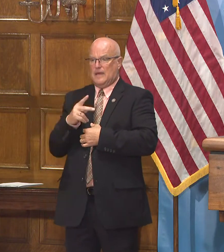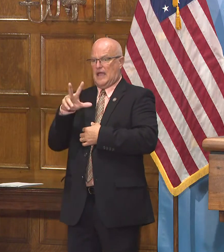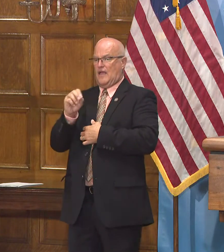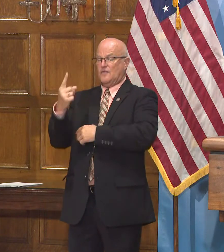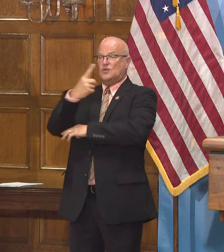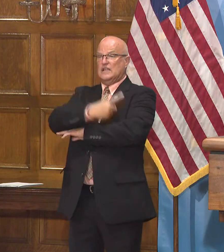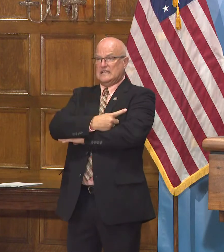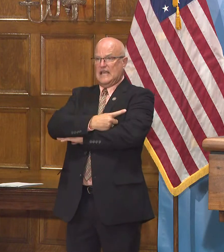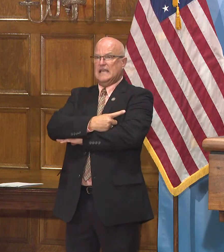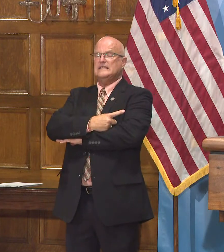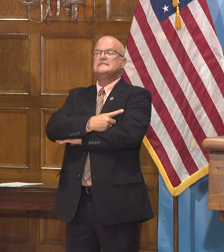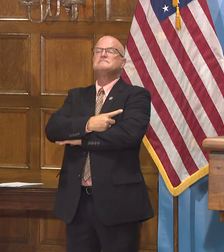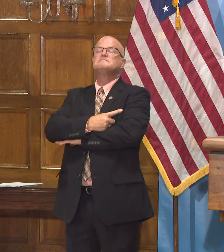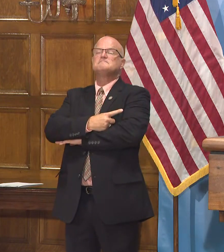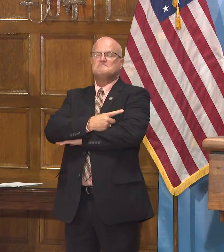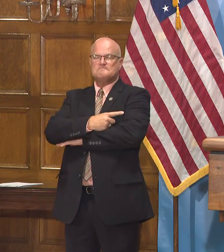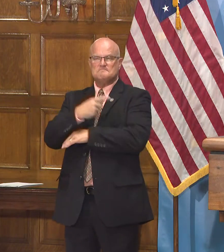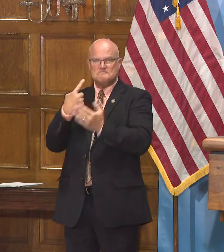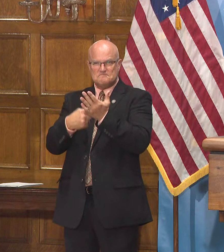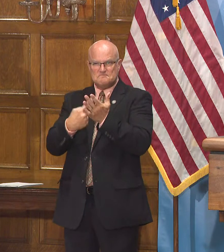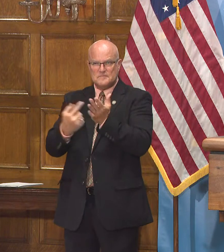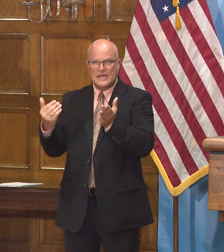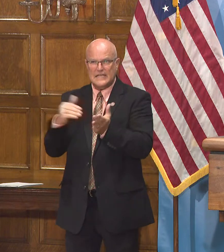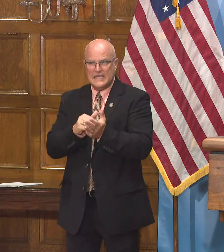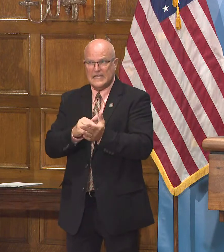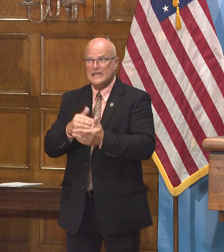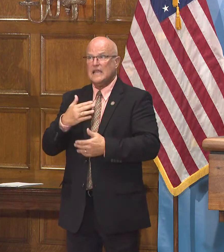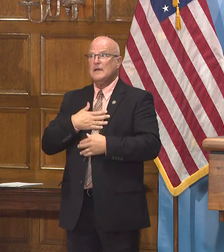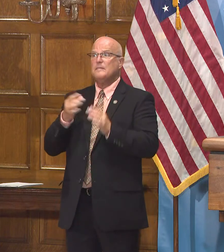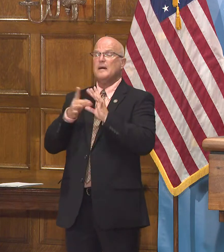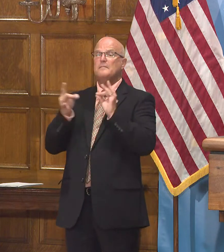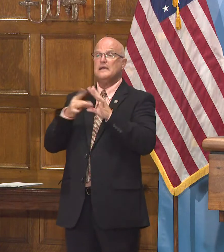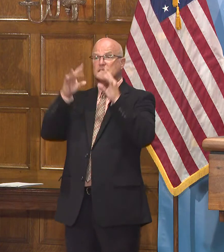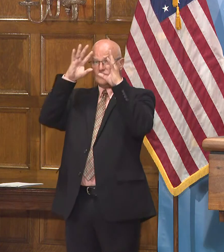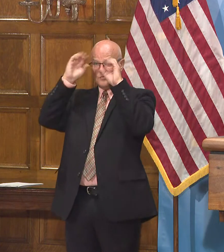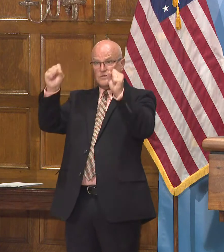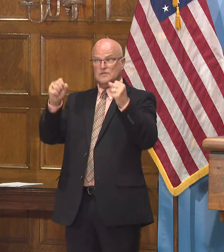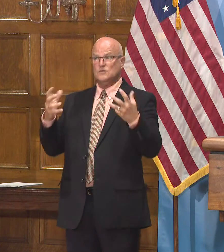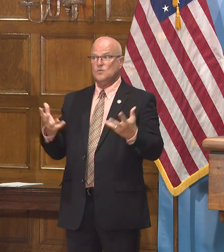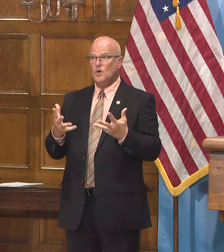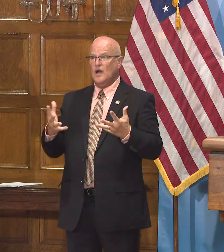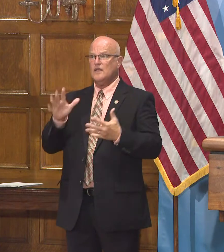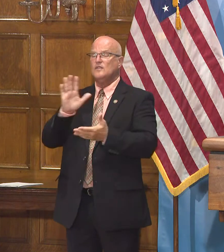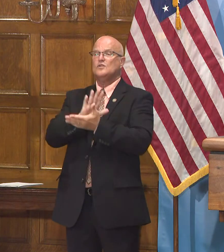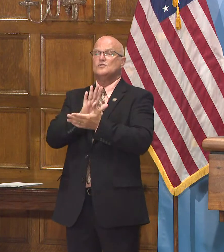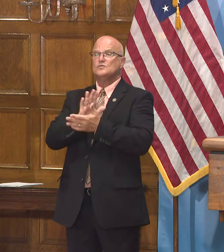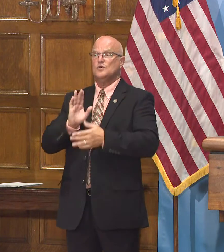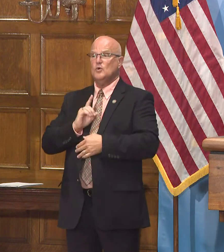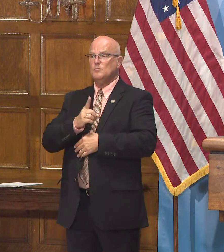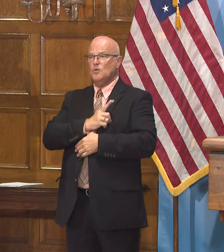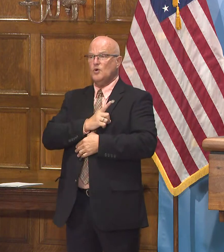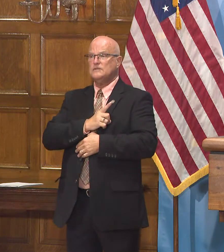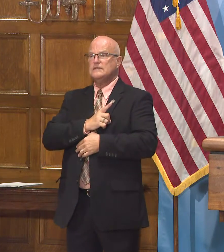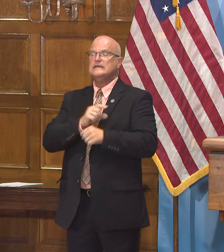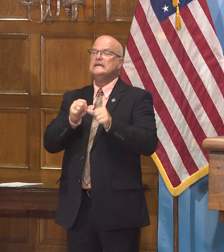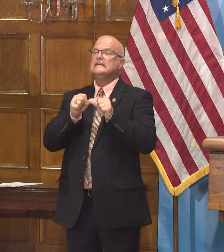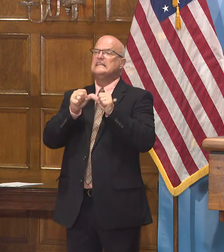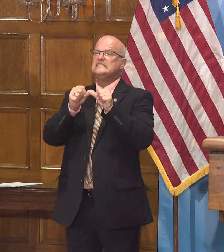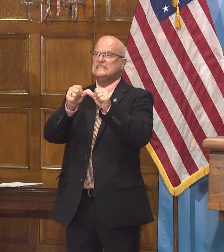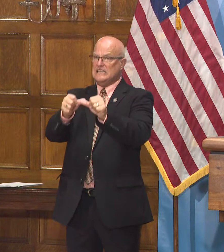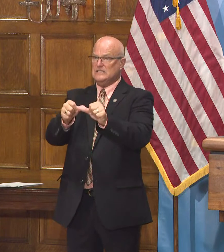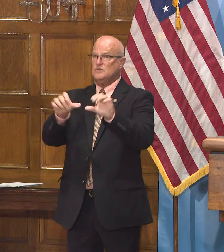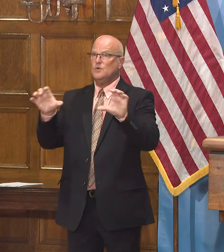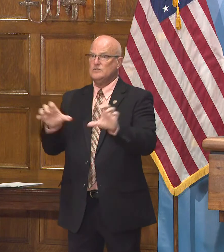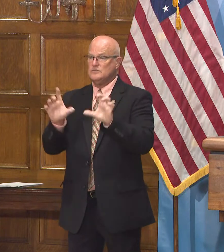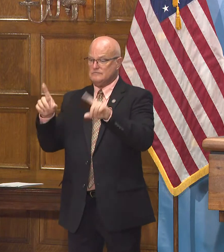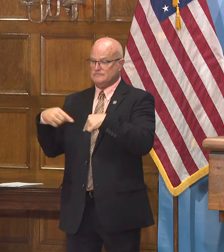days and revisit those decisions. And my message to those superintendents and to those school boards are, let's keep doing what you've been doing.